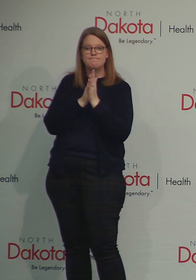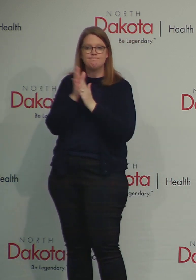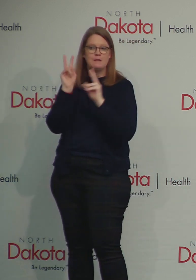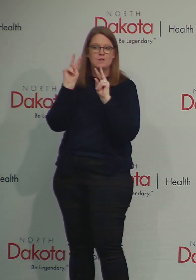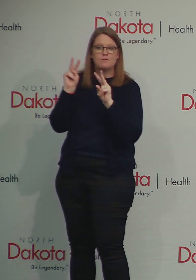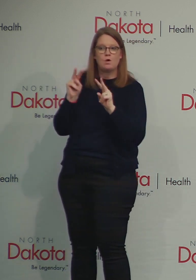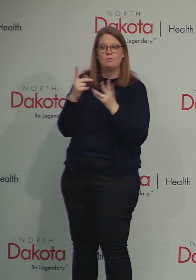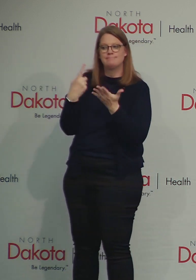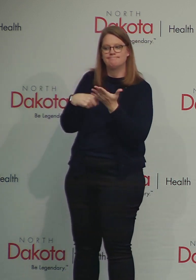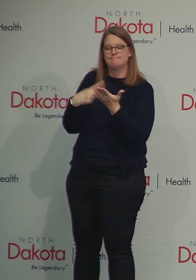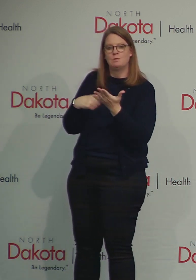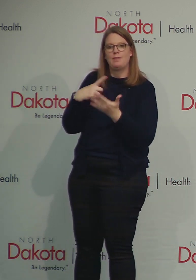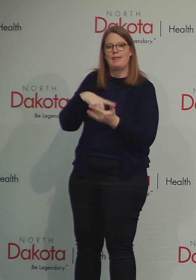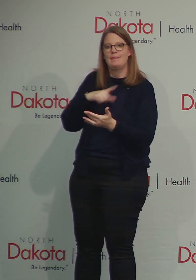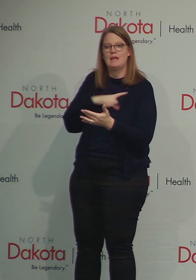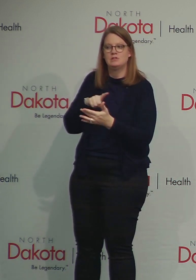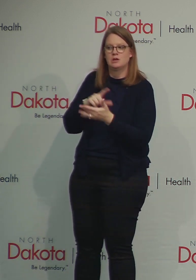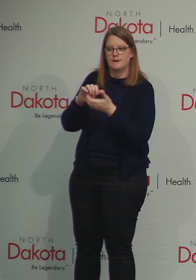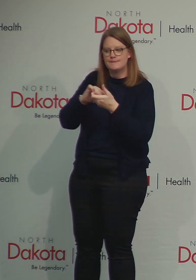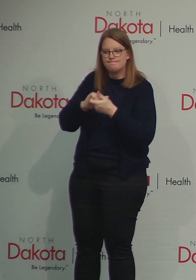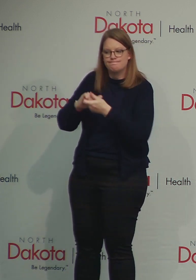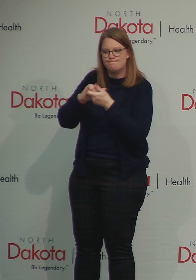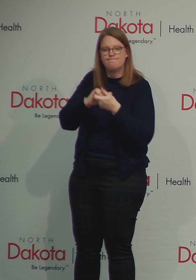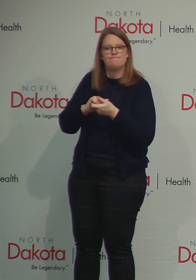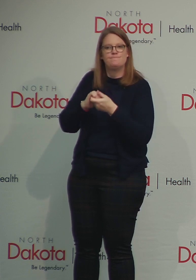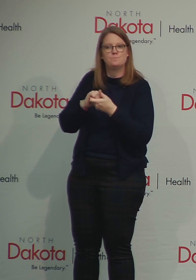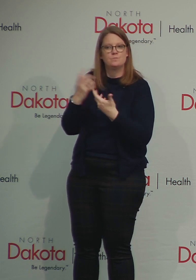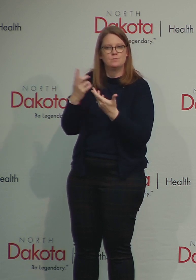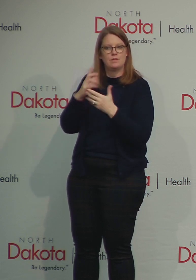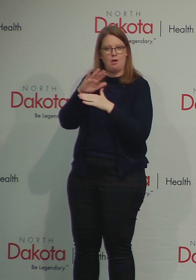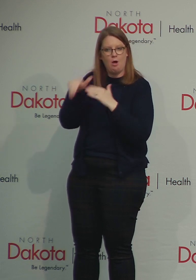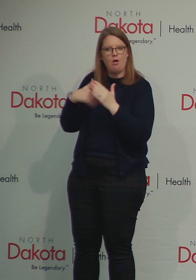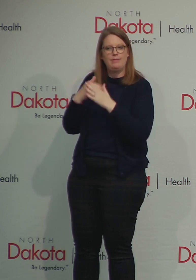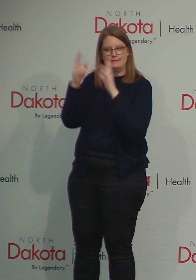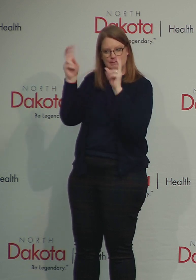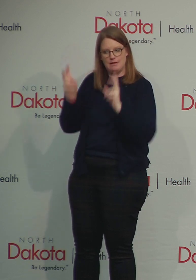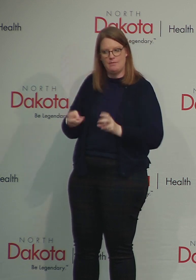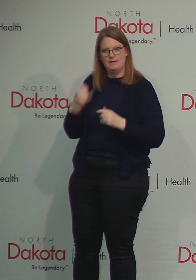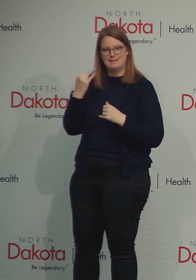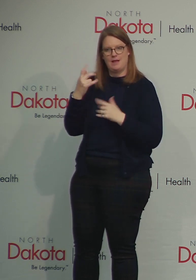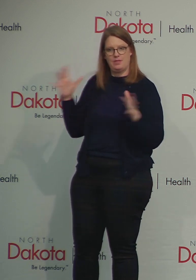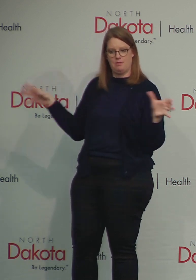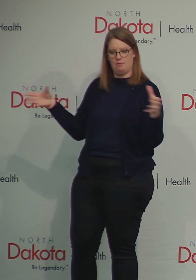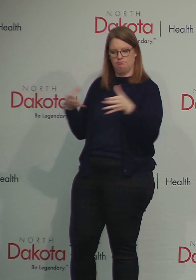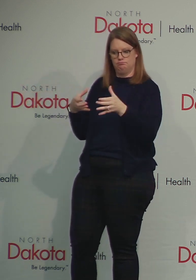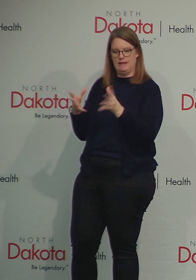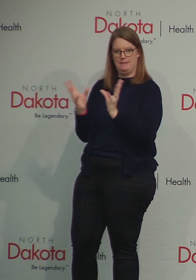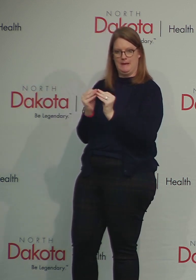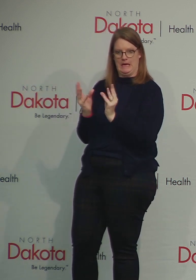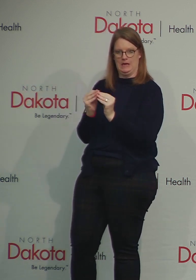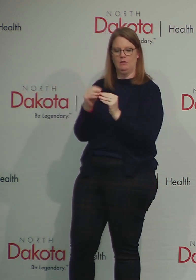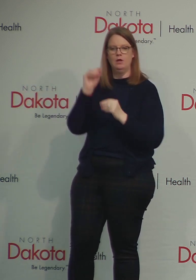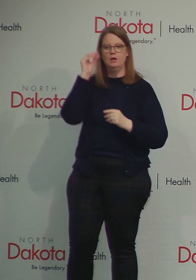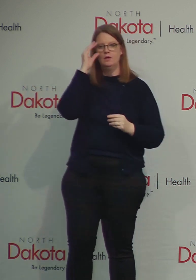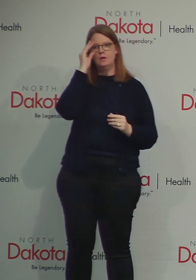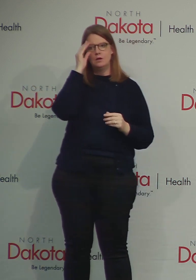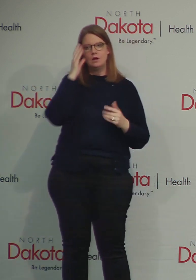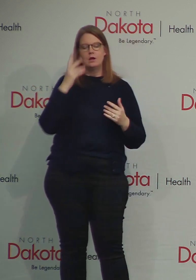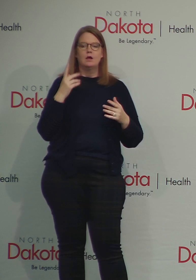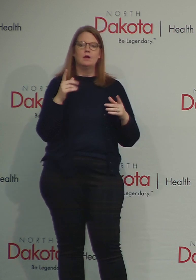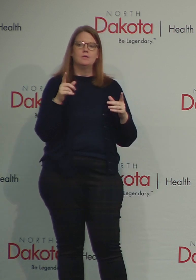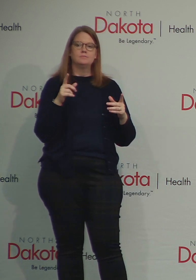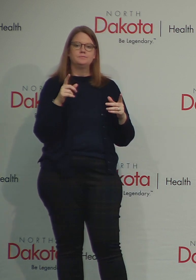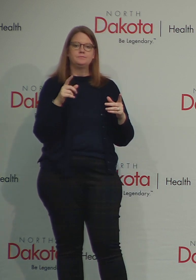these topics and collaborating with them, with having them back in session. Also, the